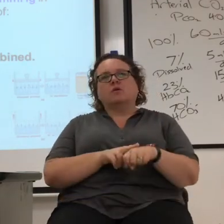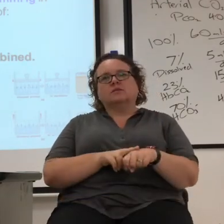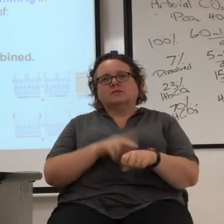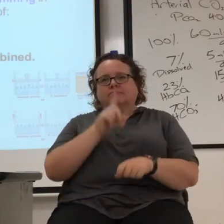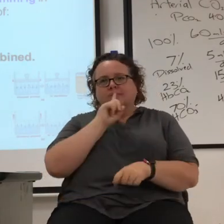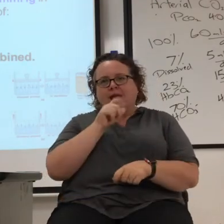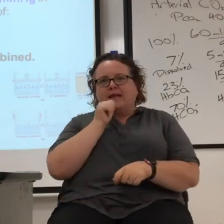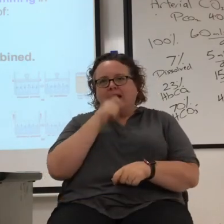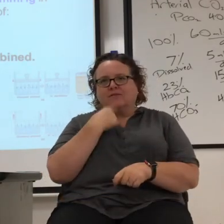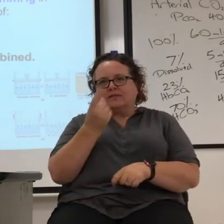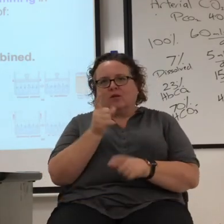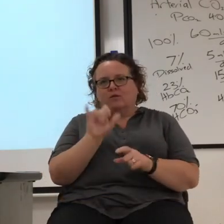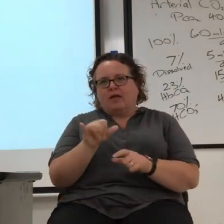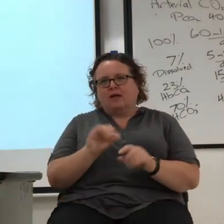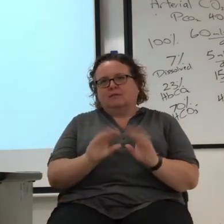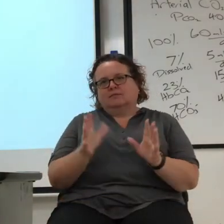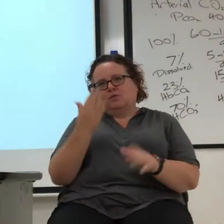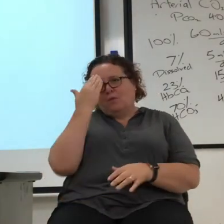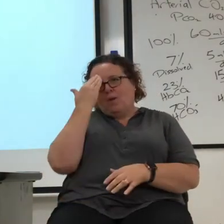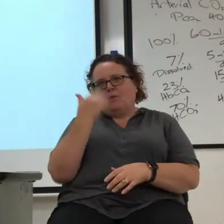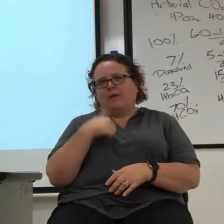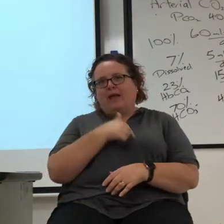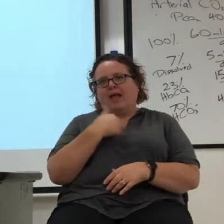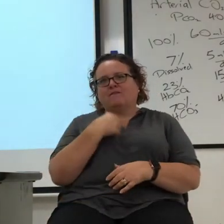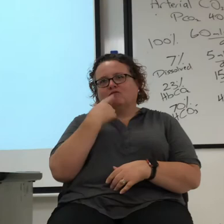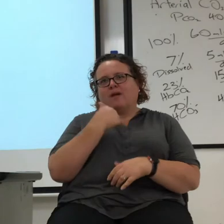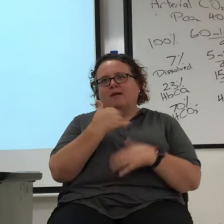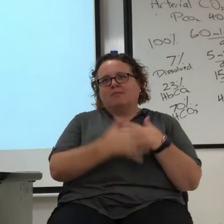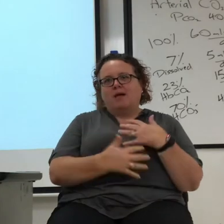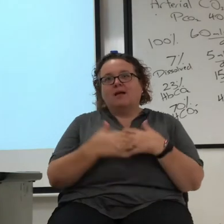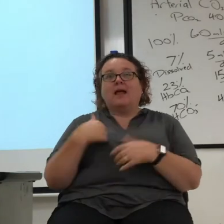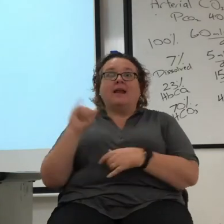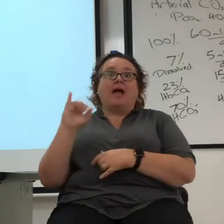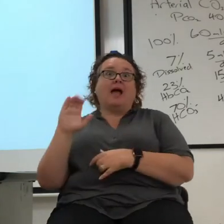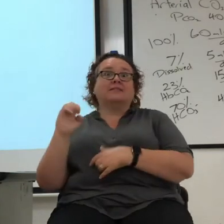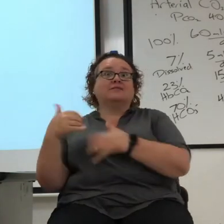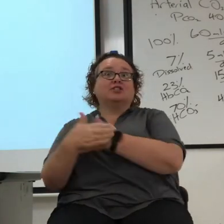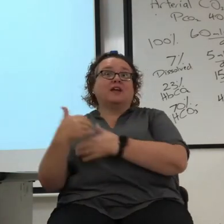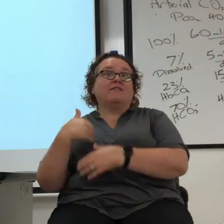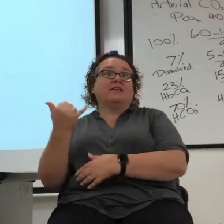that. We have red blood, ice fish have yellow blood.